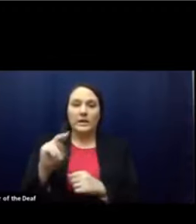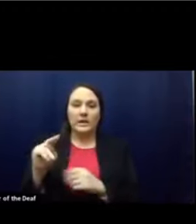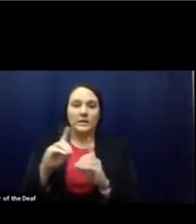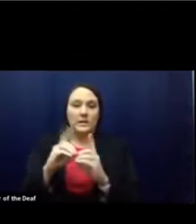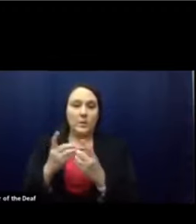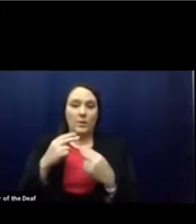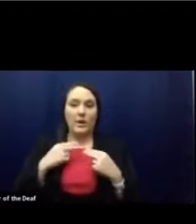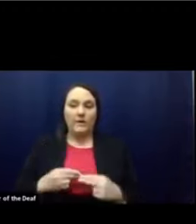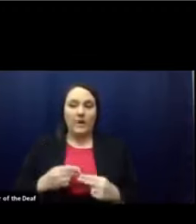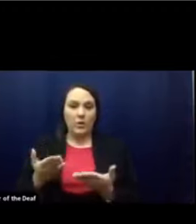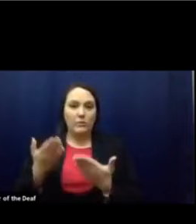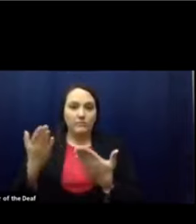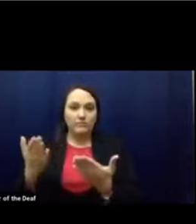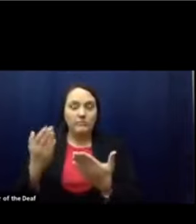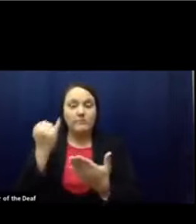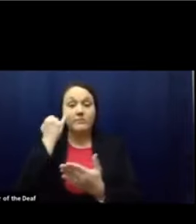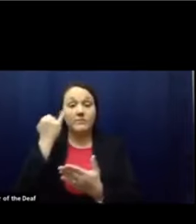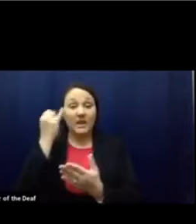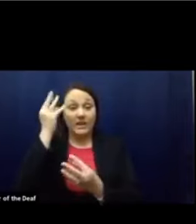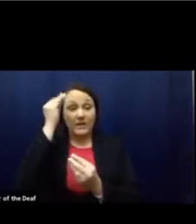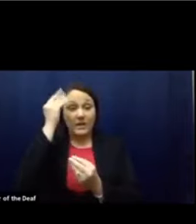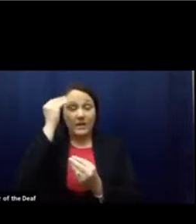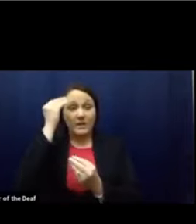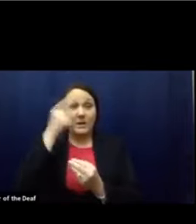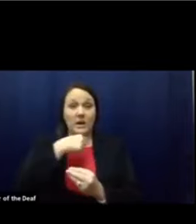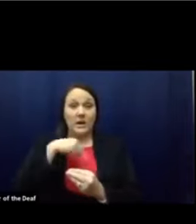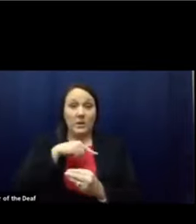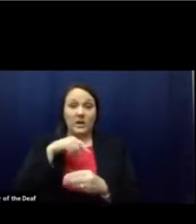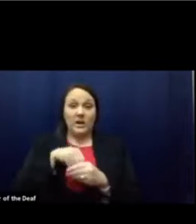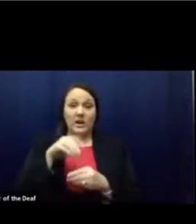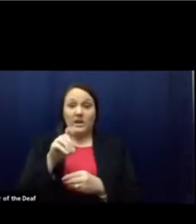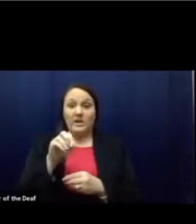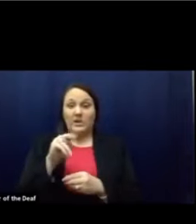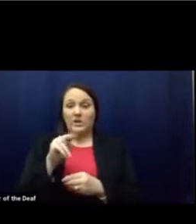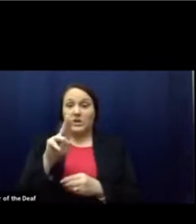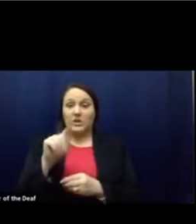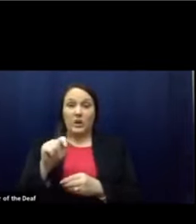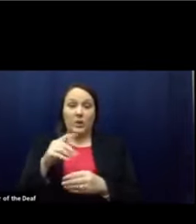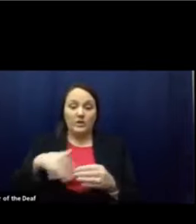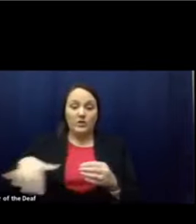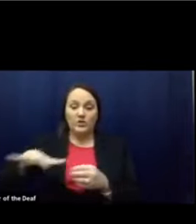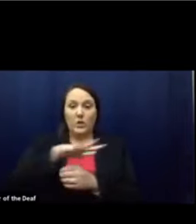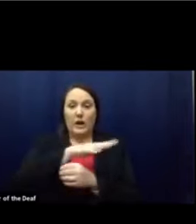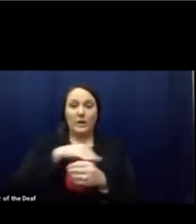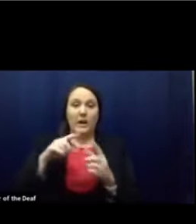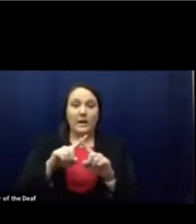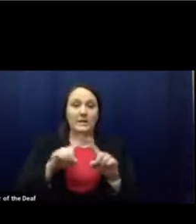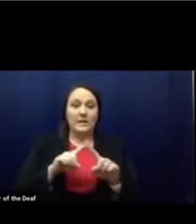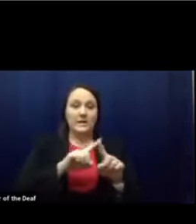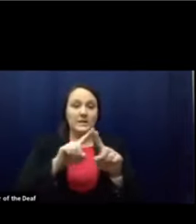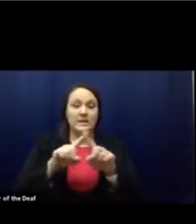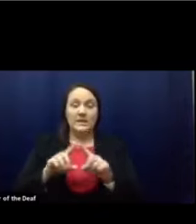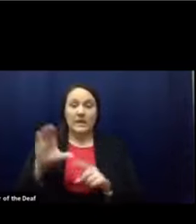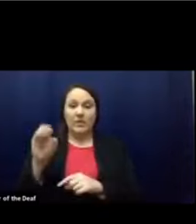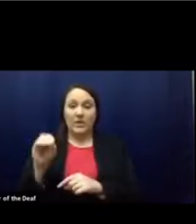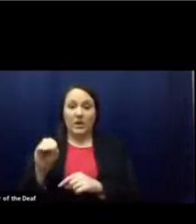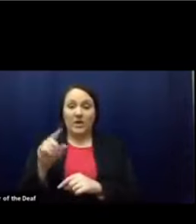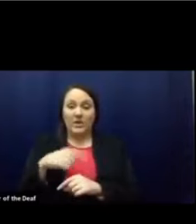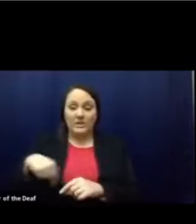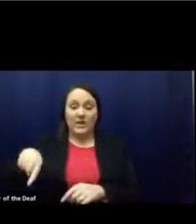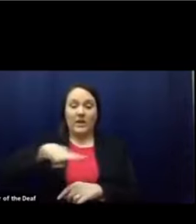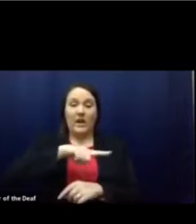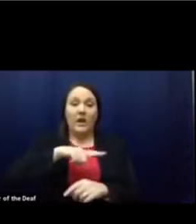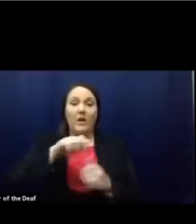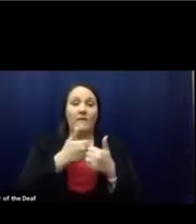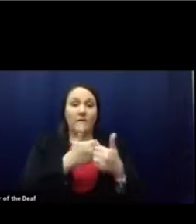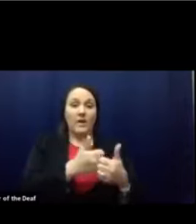because if you remember, or you think about it, we're in a donut hole surrounded by a lot of different counties that all do follow Tennessee